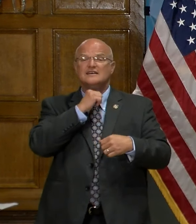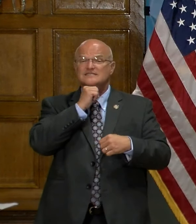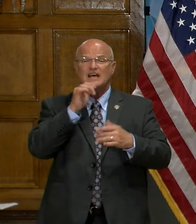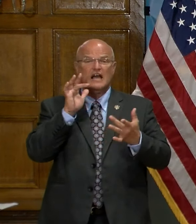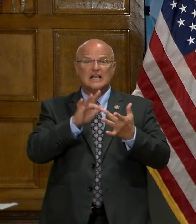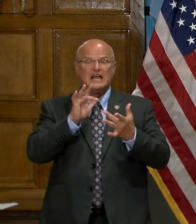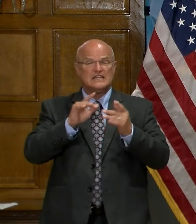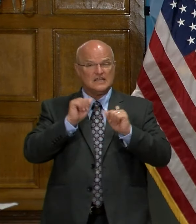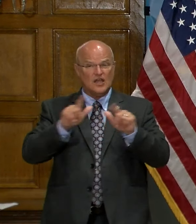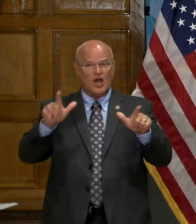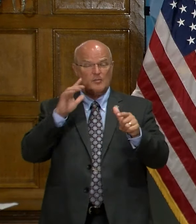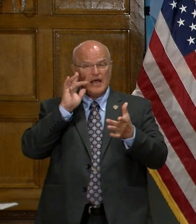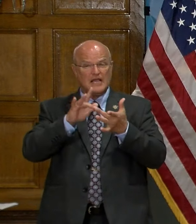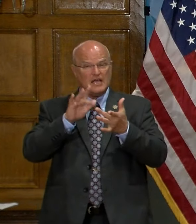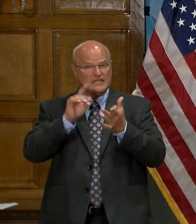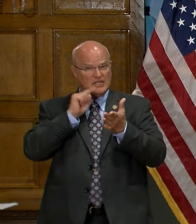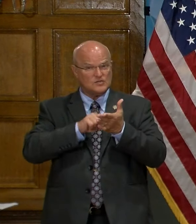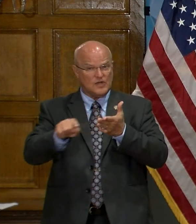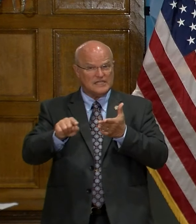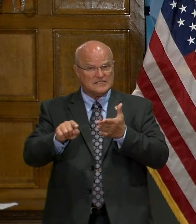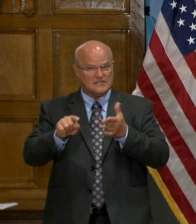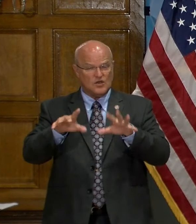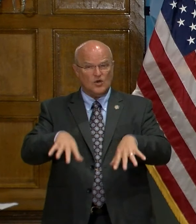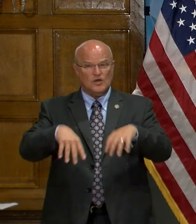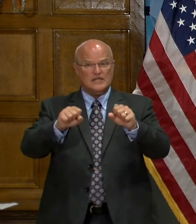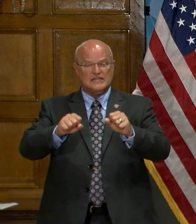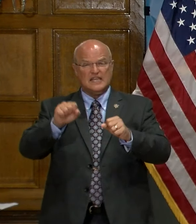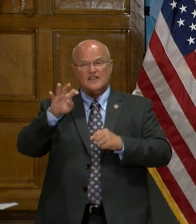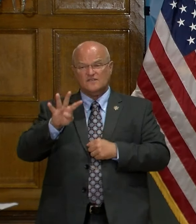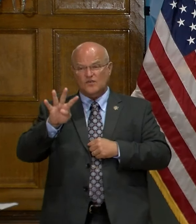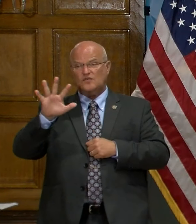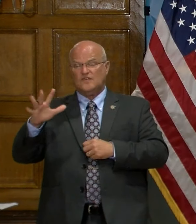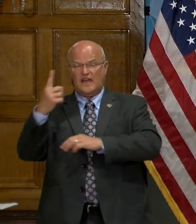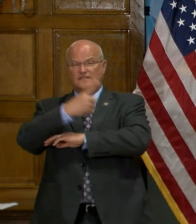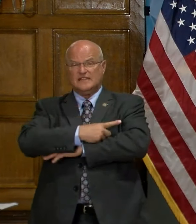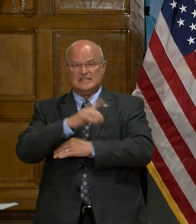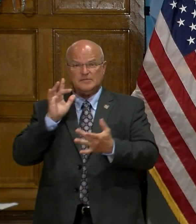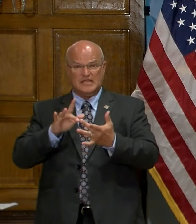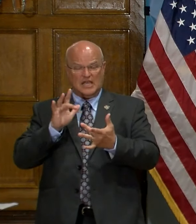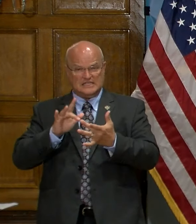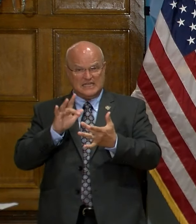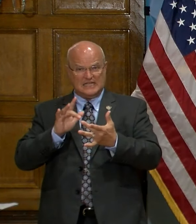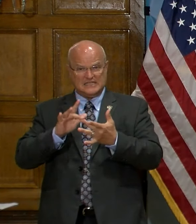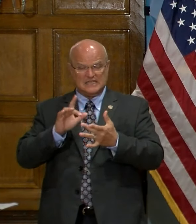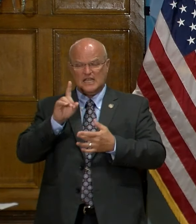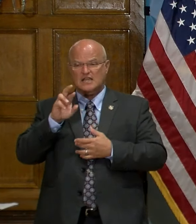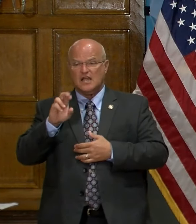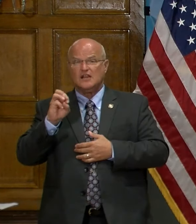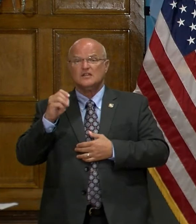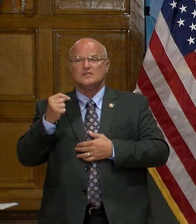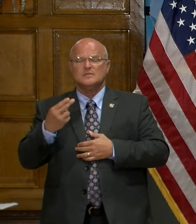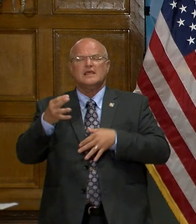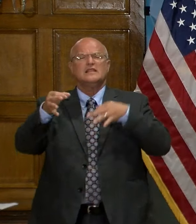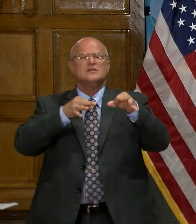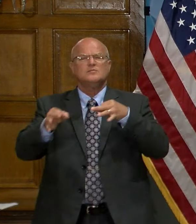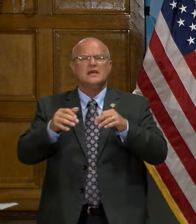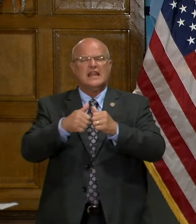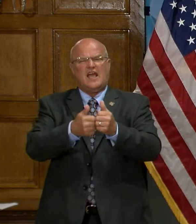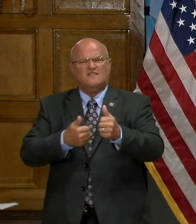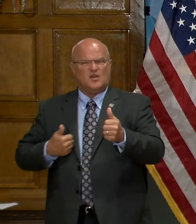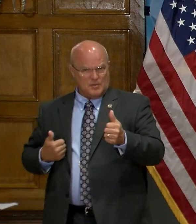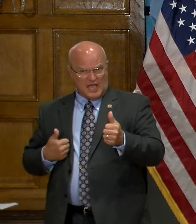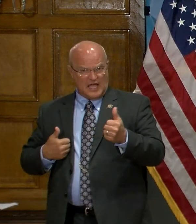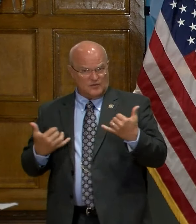not contacted at all by contact tracing, or that it was taking 4 and 5 days for them to be contacted. Dr. Smith, can you tell me how